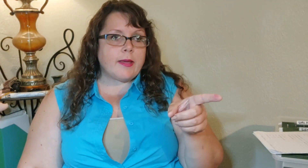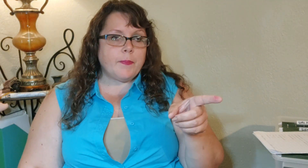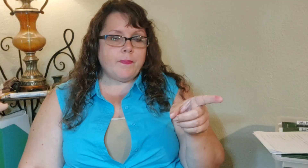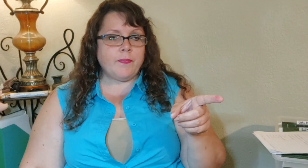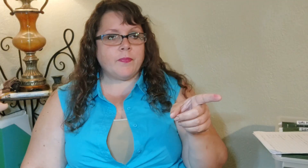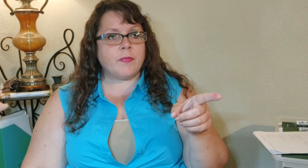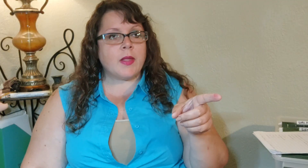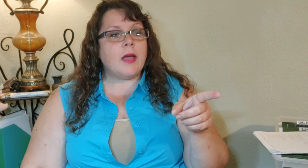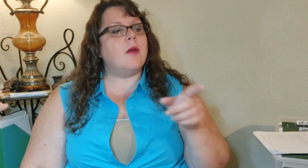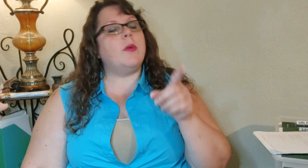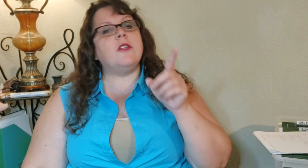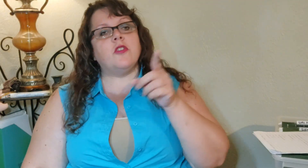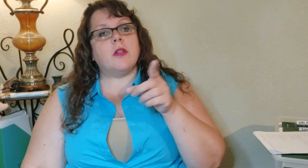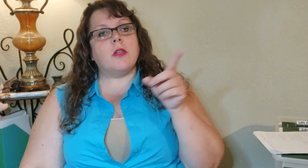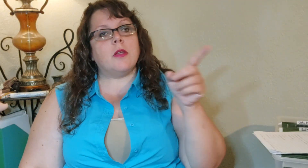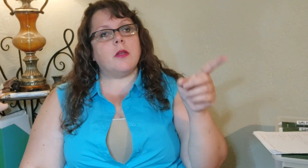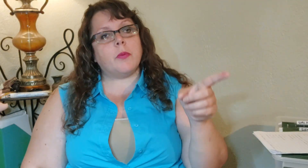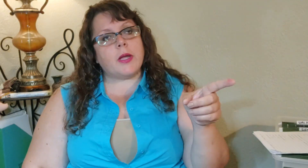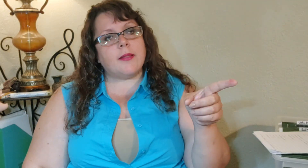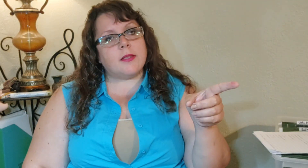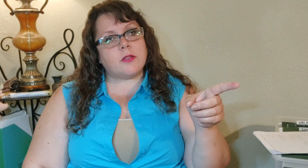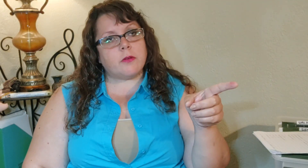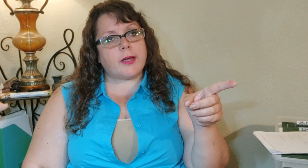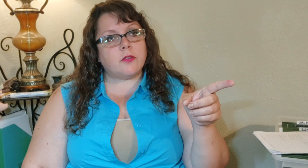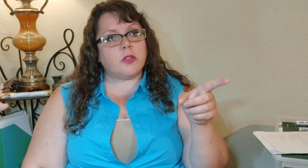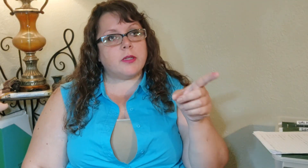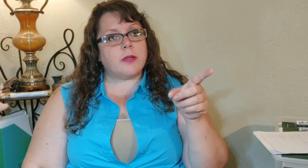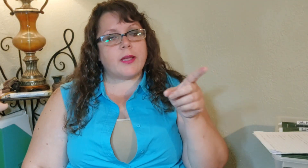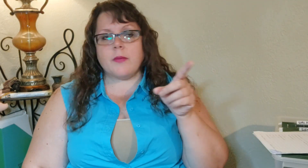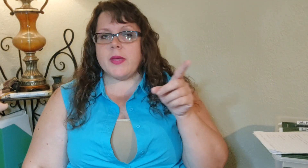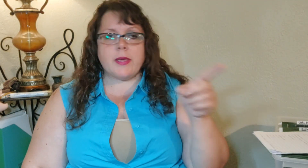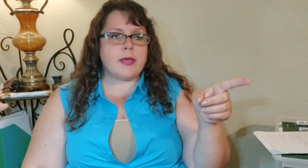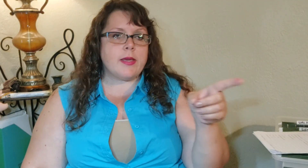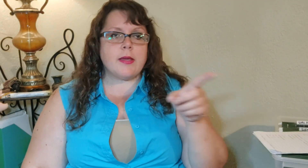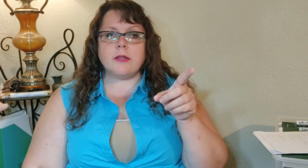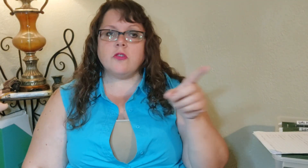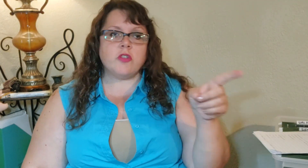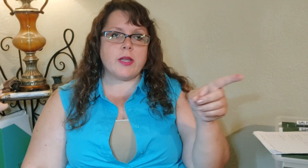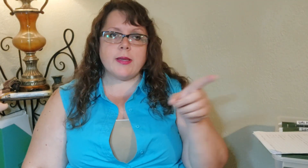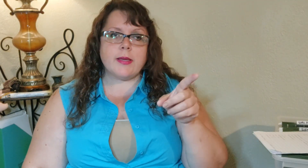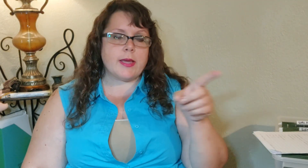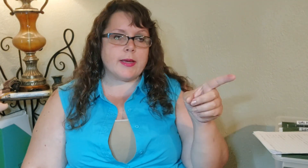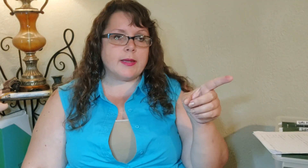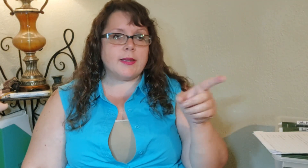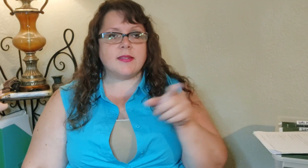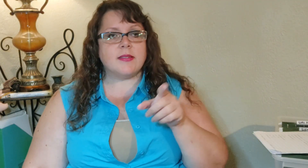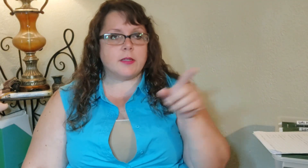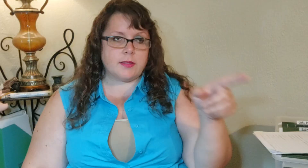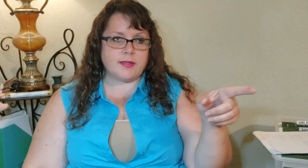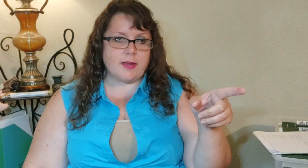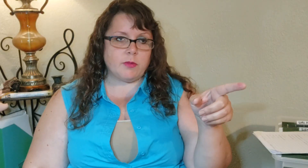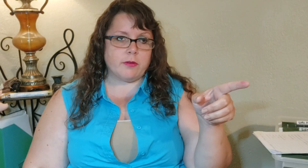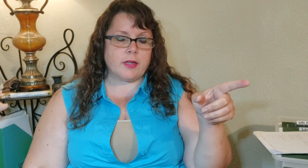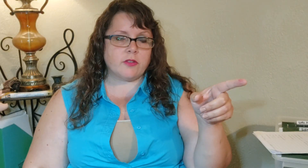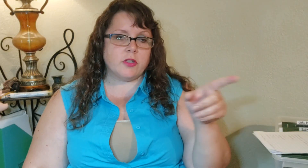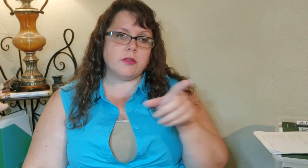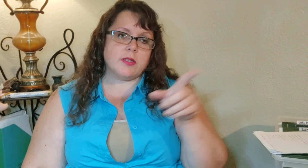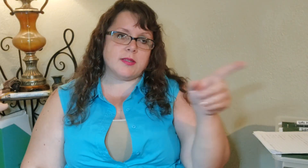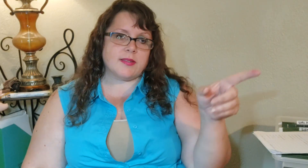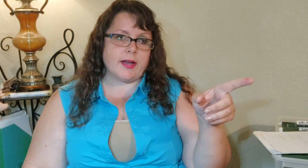He, which you point in this direction, it could be he, she, it is still the same direction to the